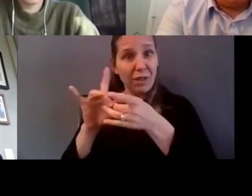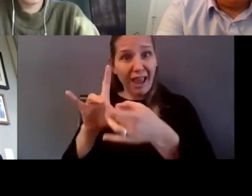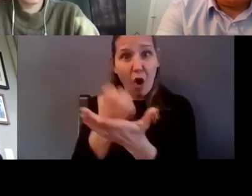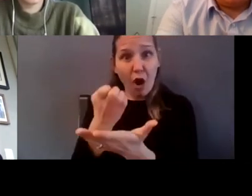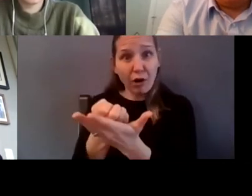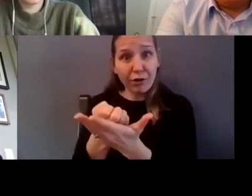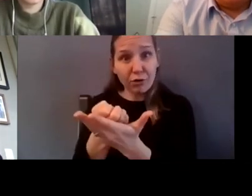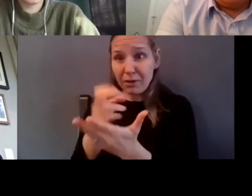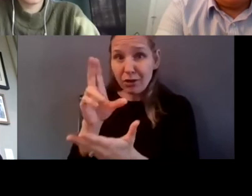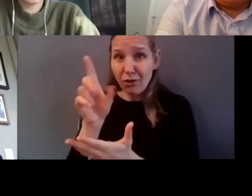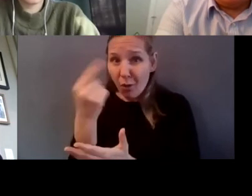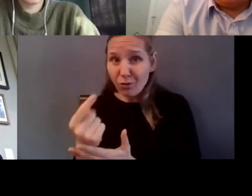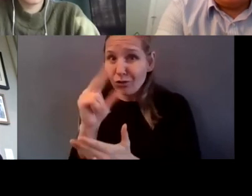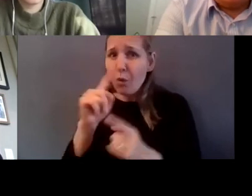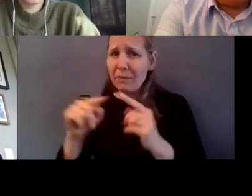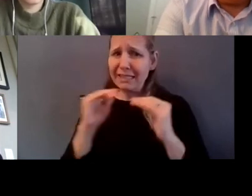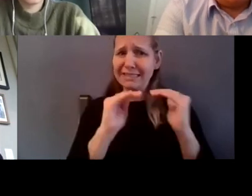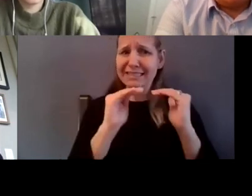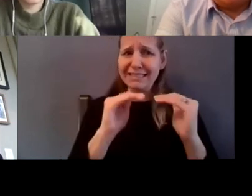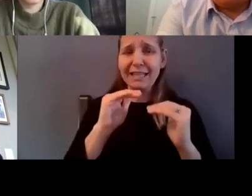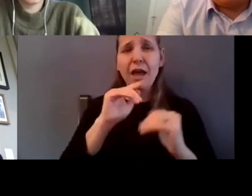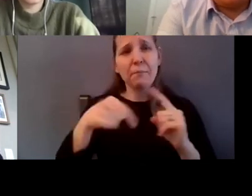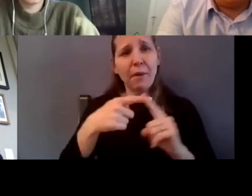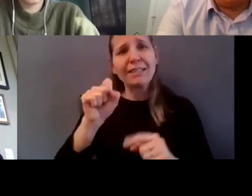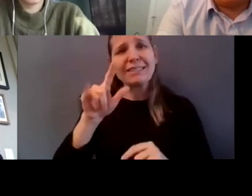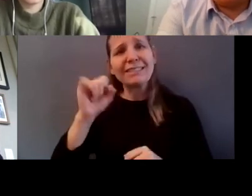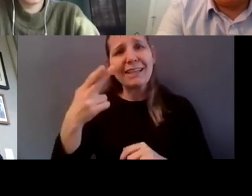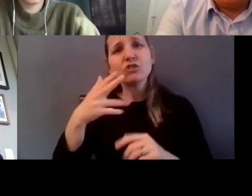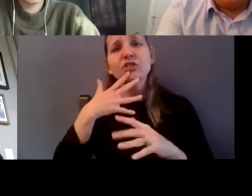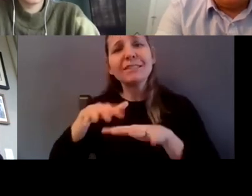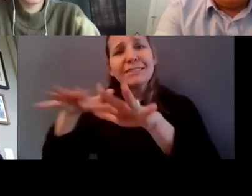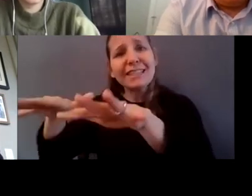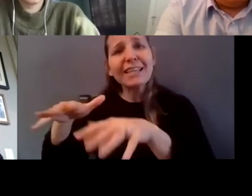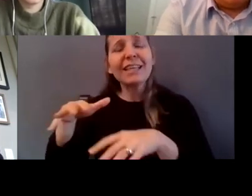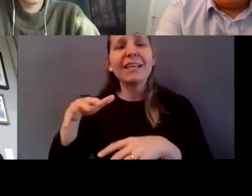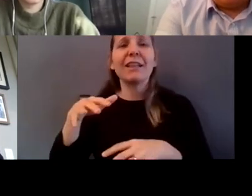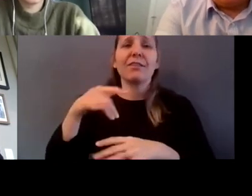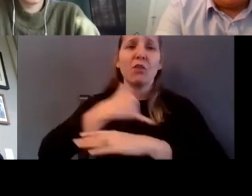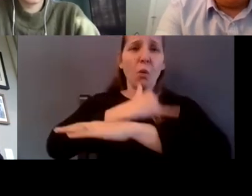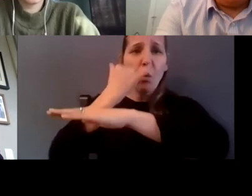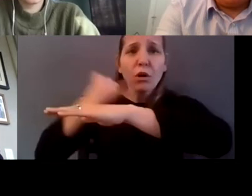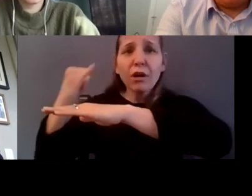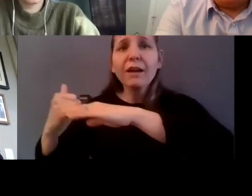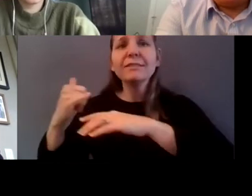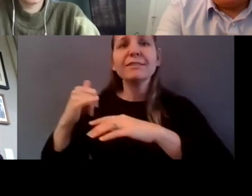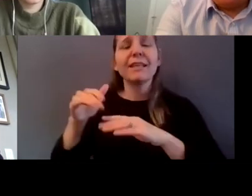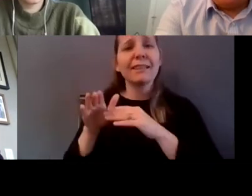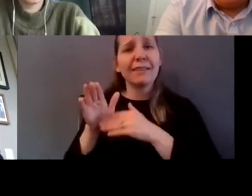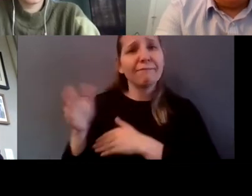but sustainability around the Salish Sea, extirpation of our resident orcas, the collapse of our salmon